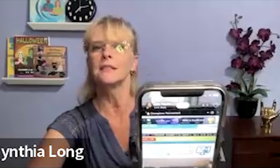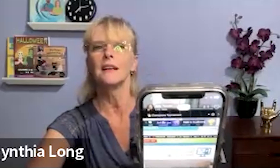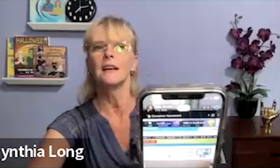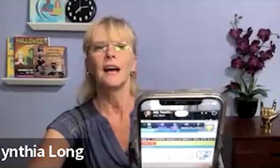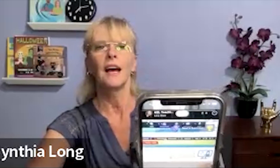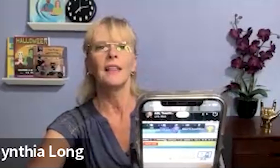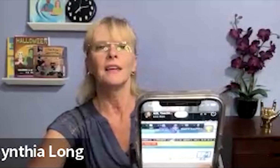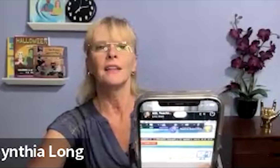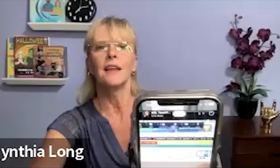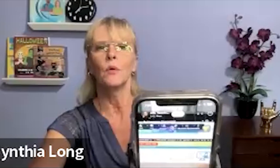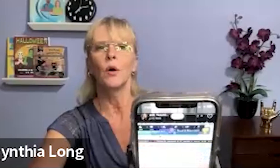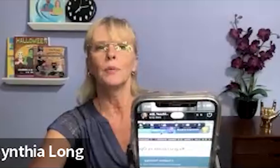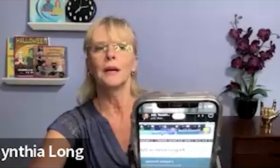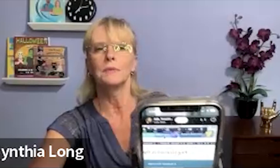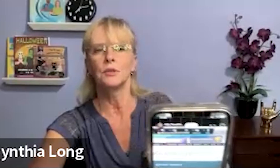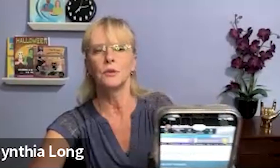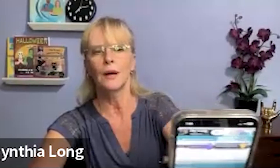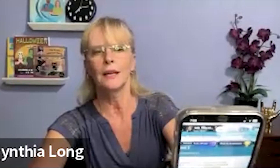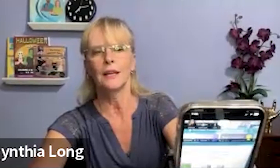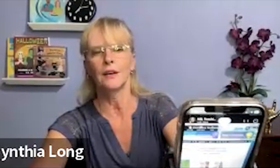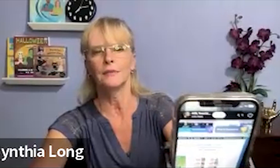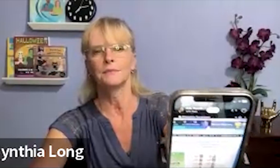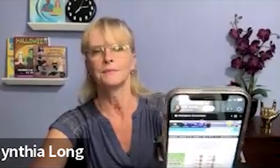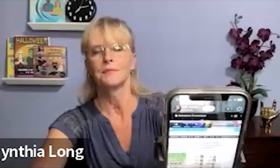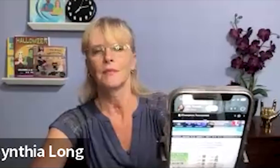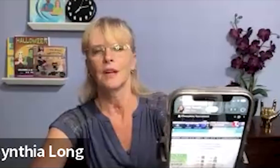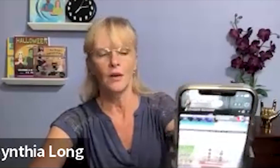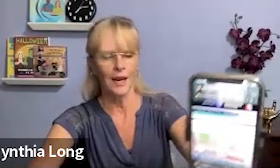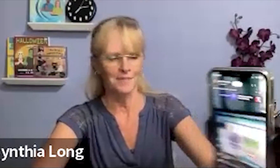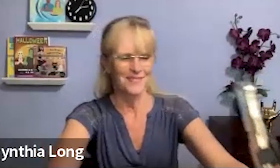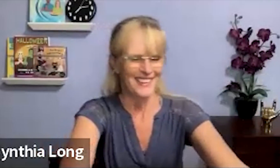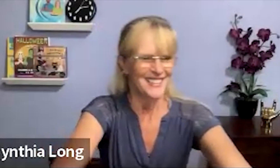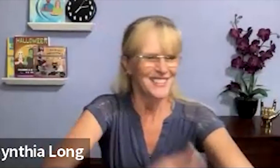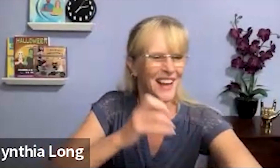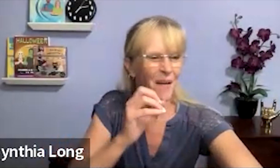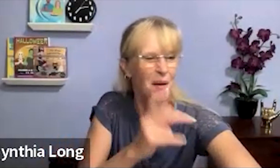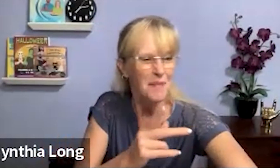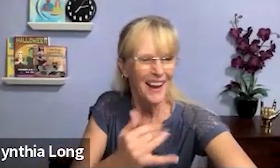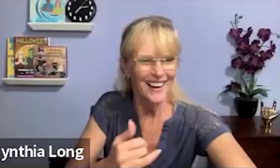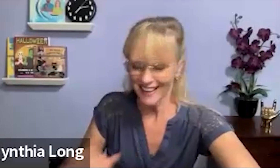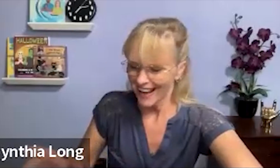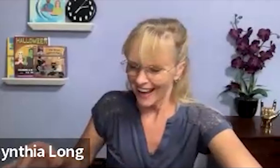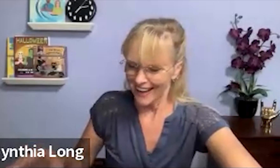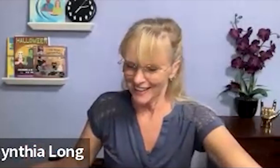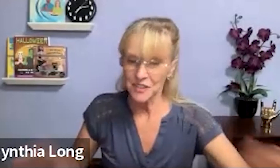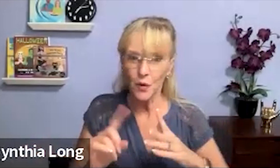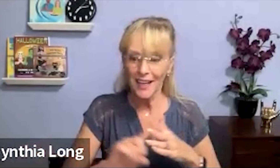this. And then that will open up to right here. Okay, so now I'm back, and let's go ahead